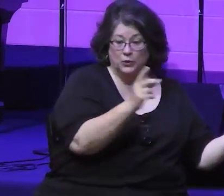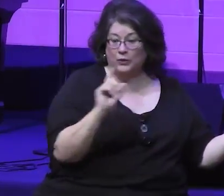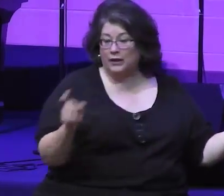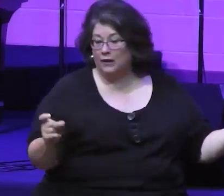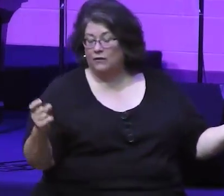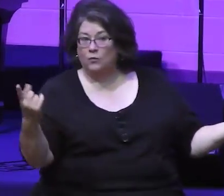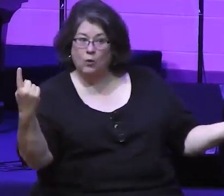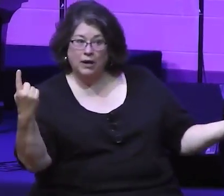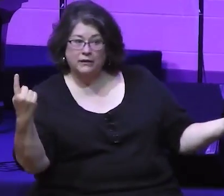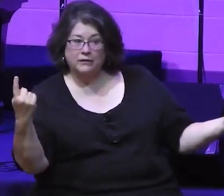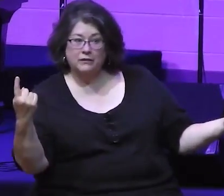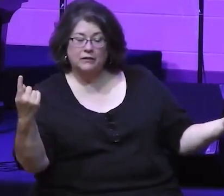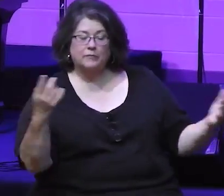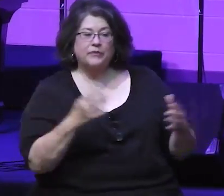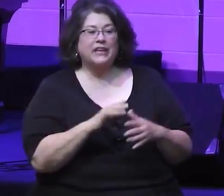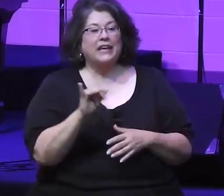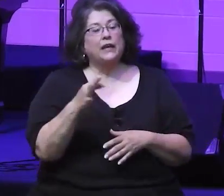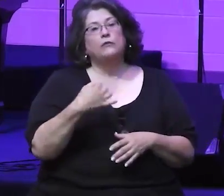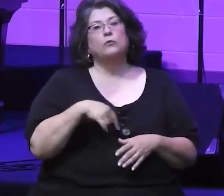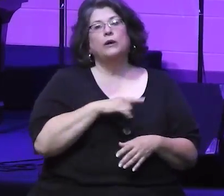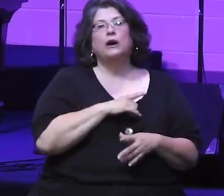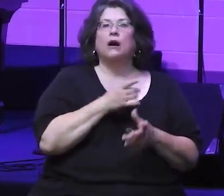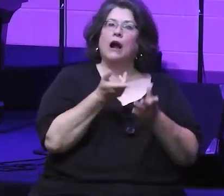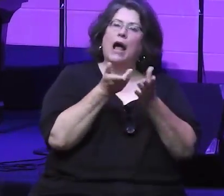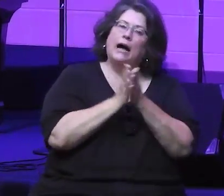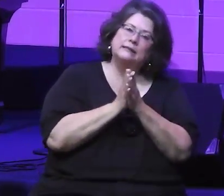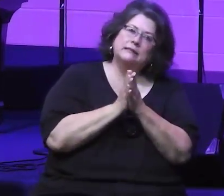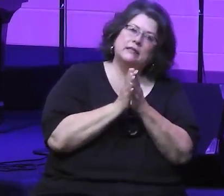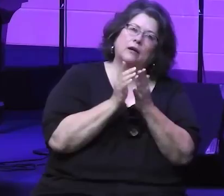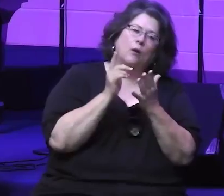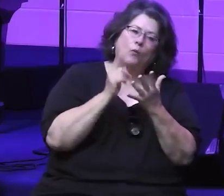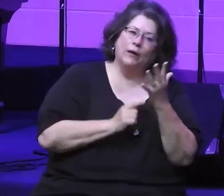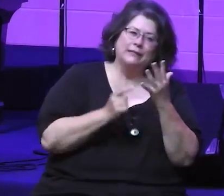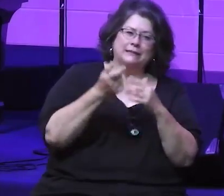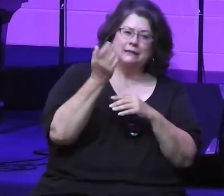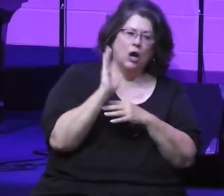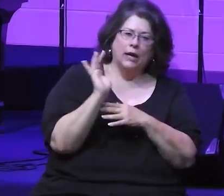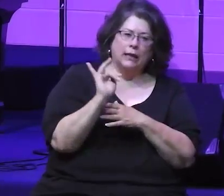of the kingdom, what is God like? What is God like, and what are we taught here?